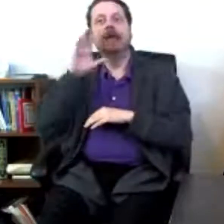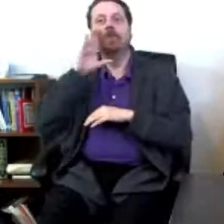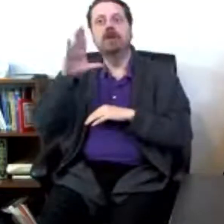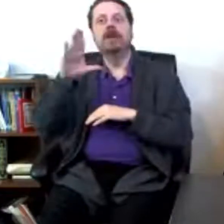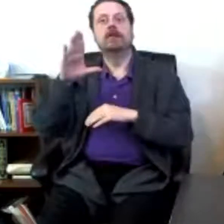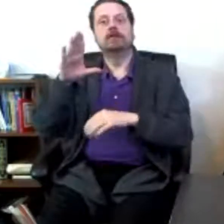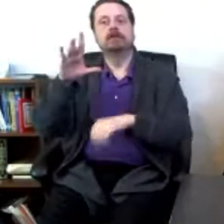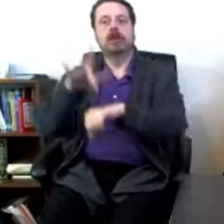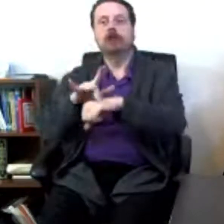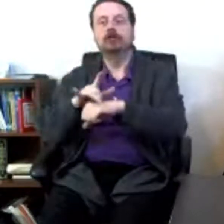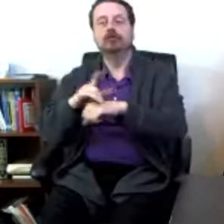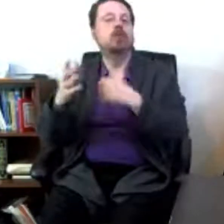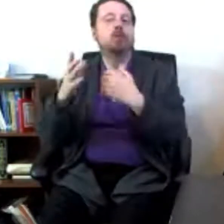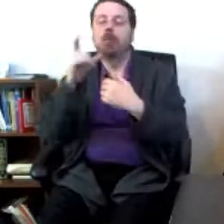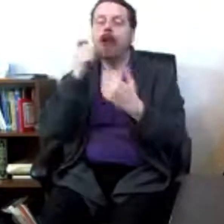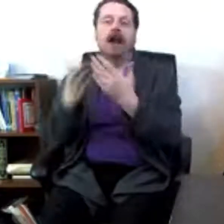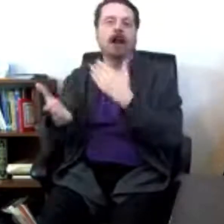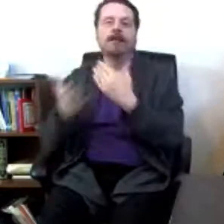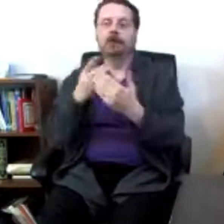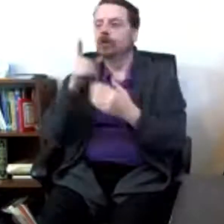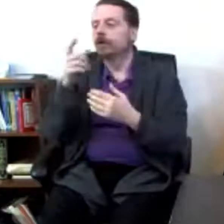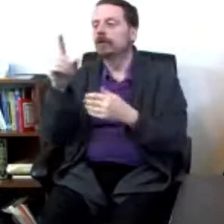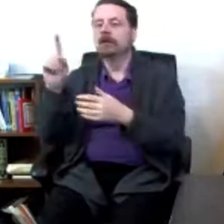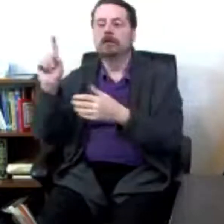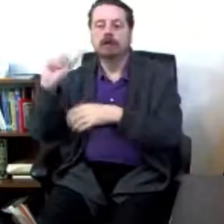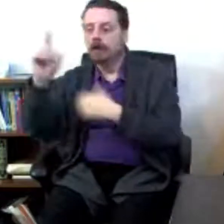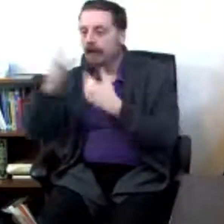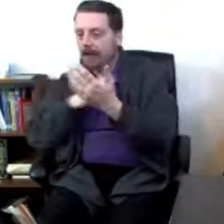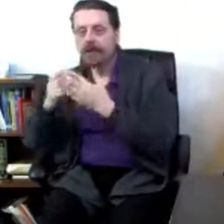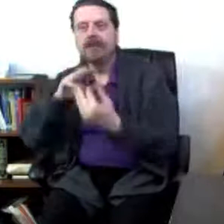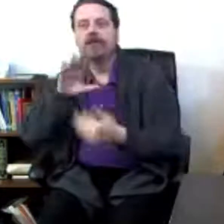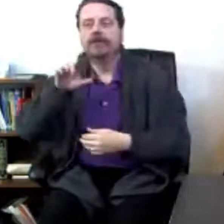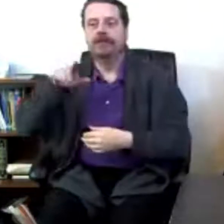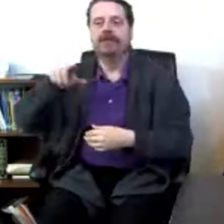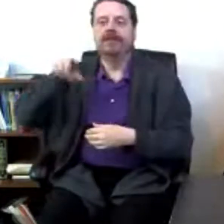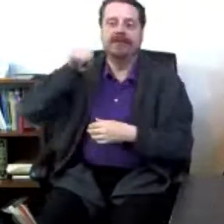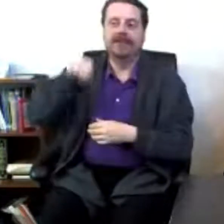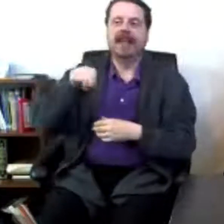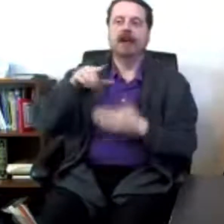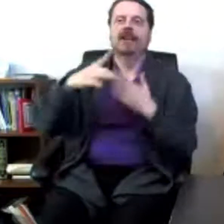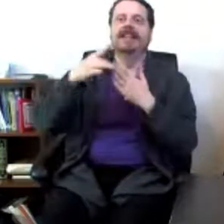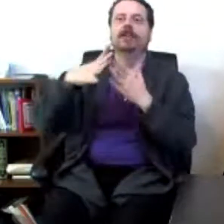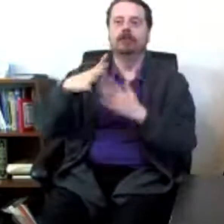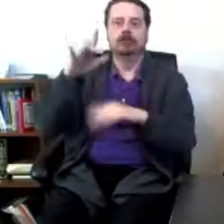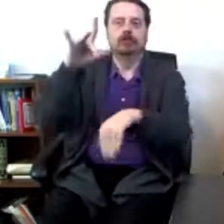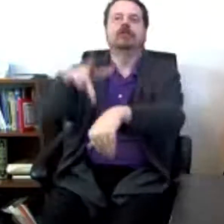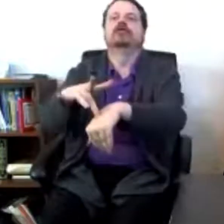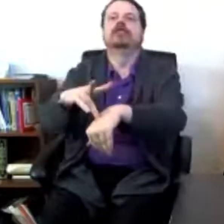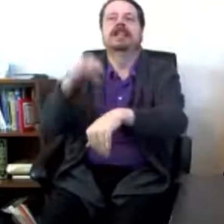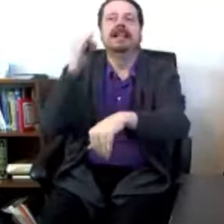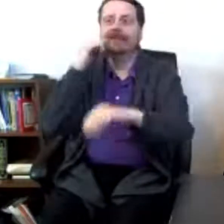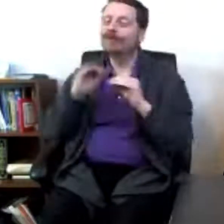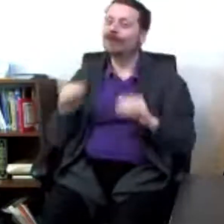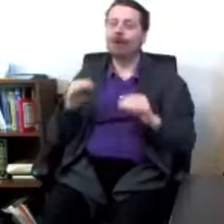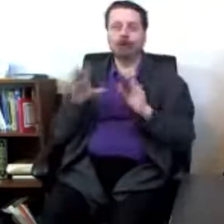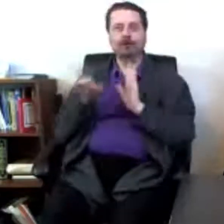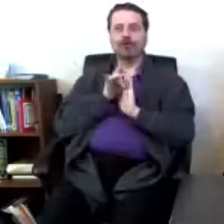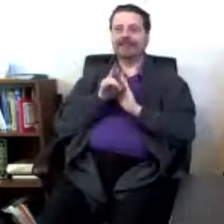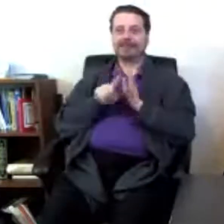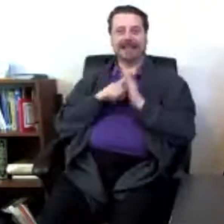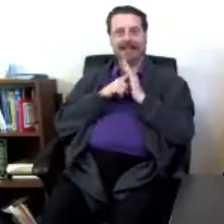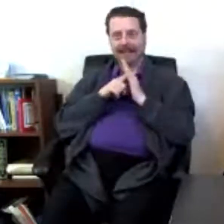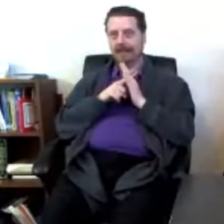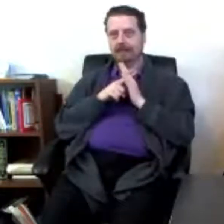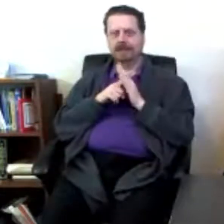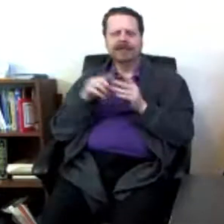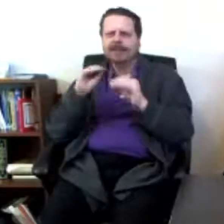reaches. And if they don't have a choice in the beginning, they wouldn't have a choice at the end. But if they have a choice